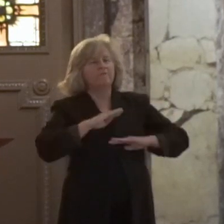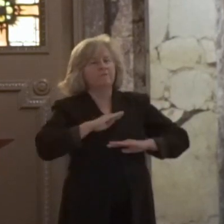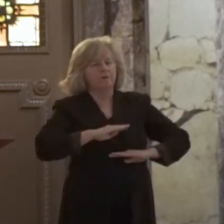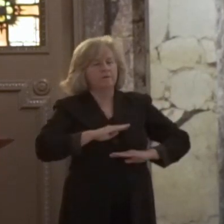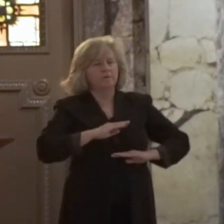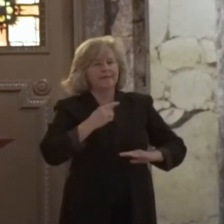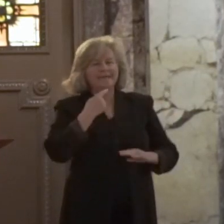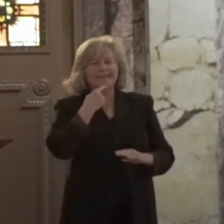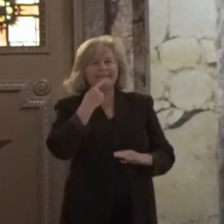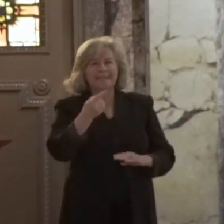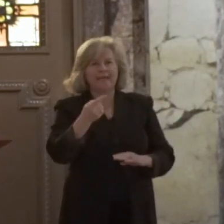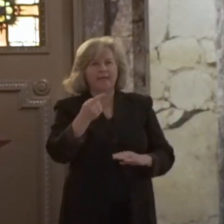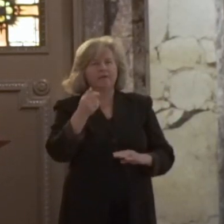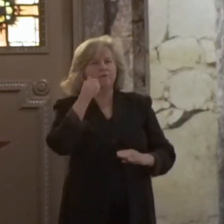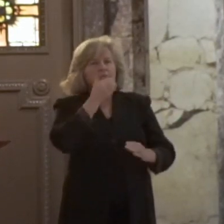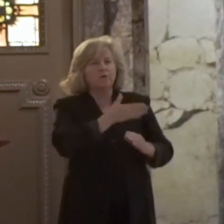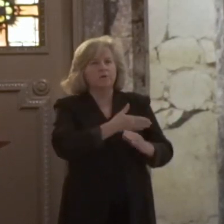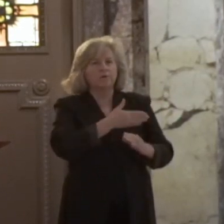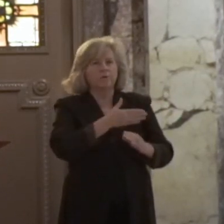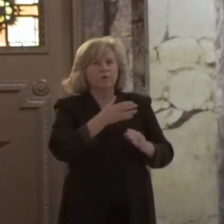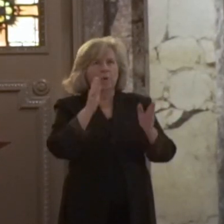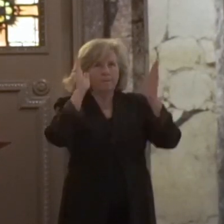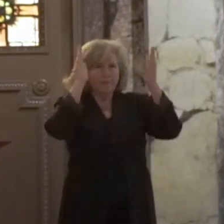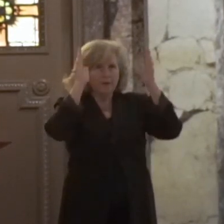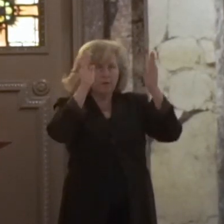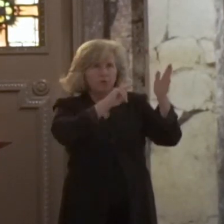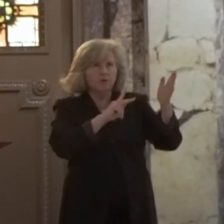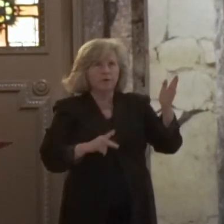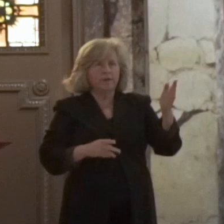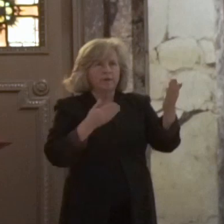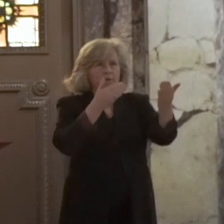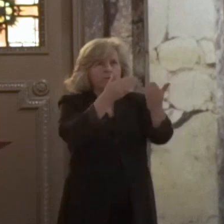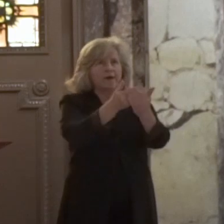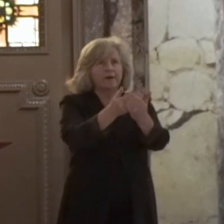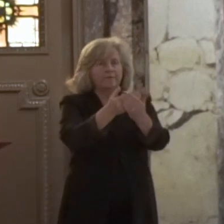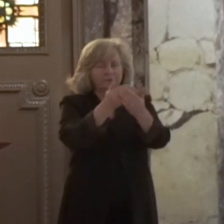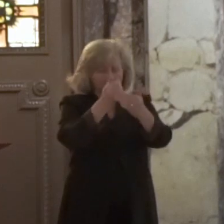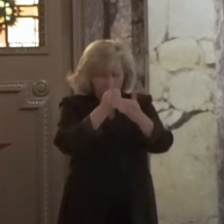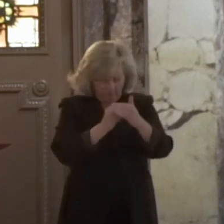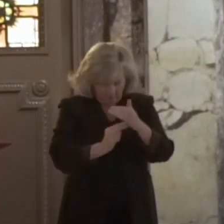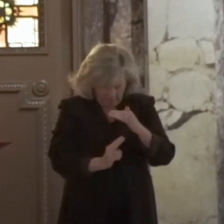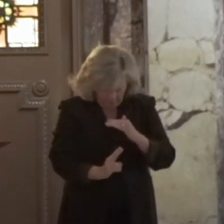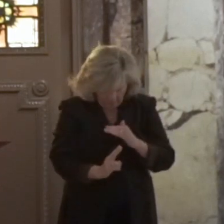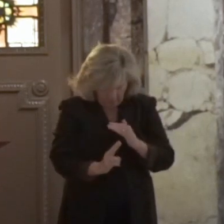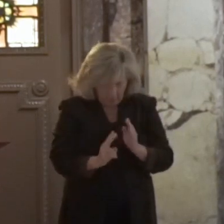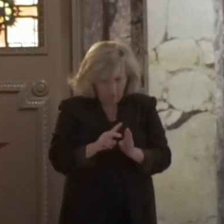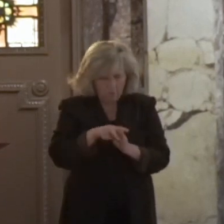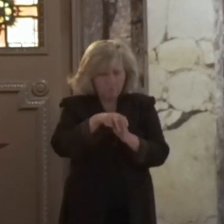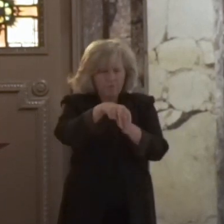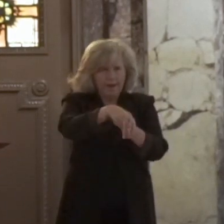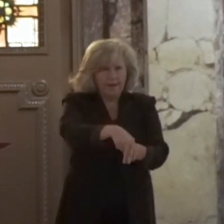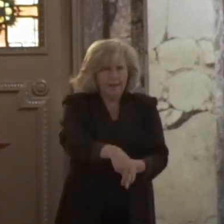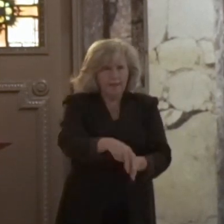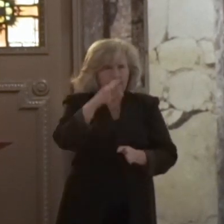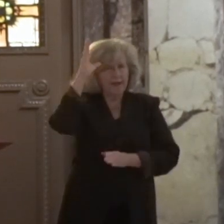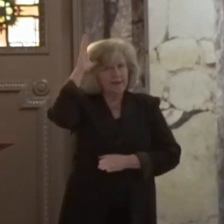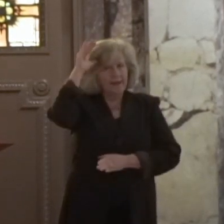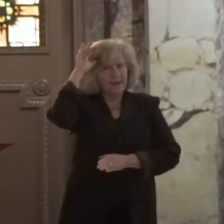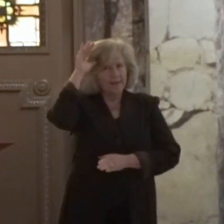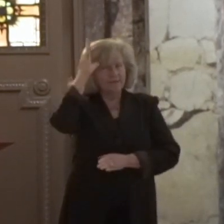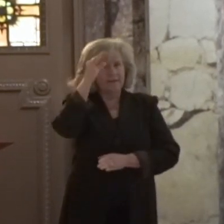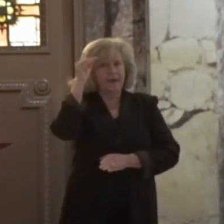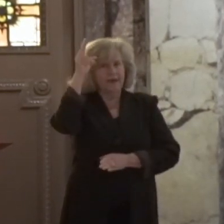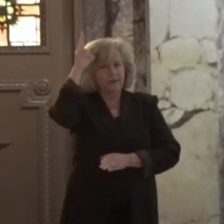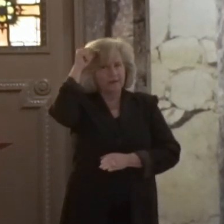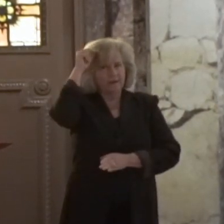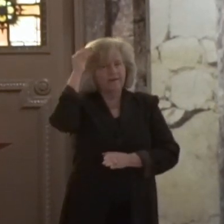"Say to daughter Zion, behold, your king comes to you, meek and riding on an ass and on a colt, the foal of a beast